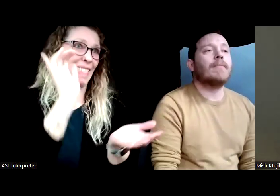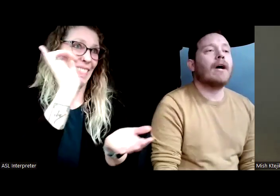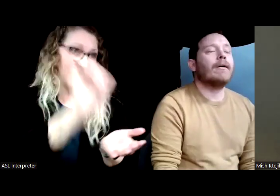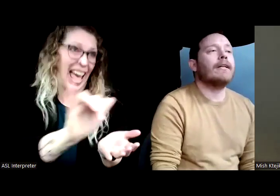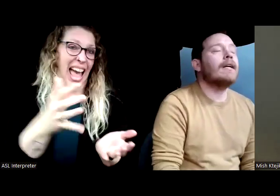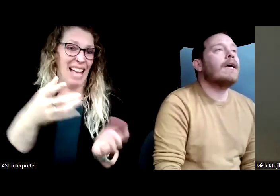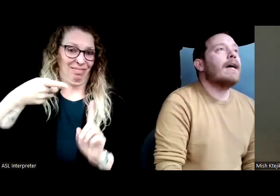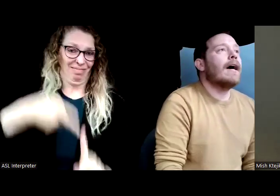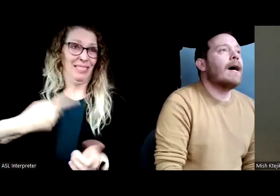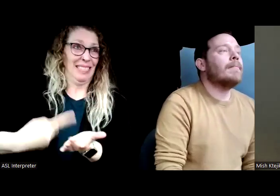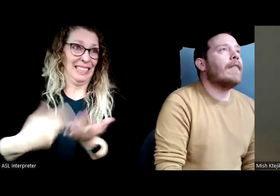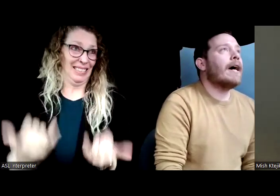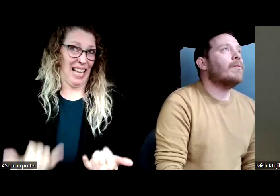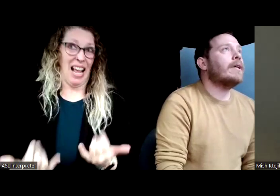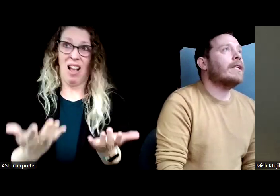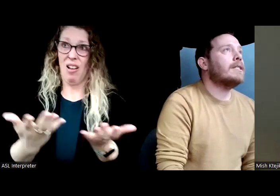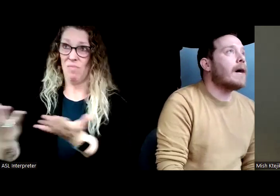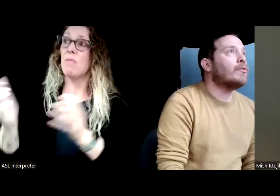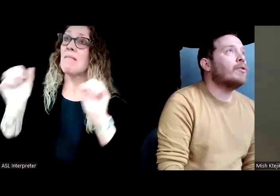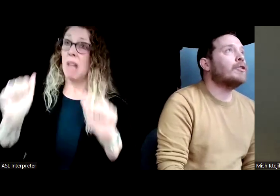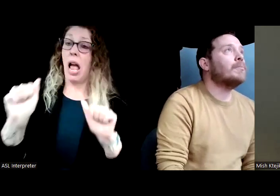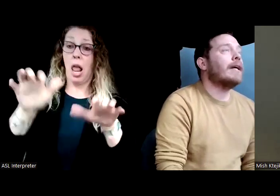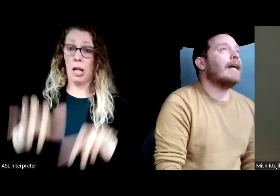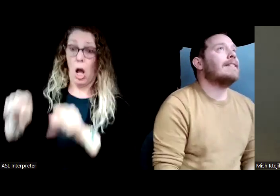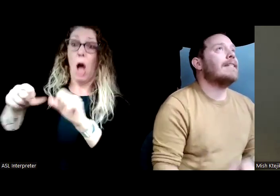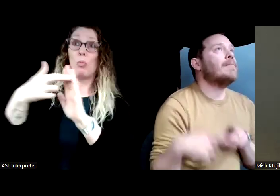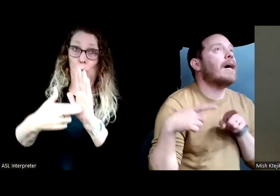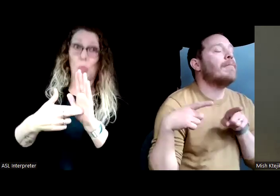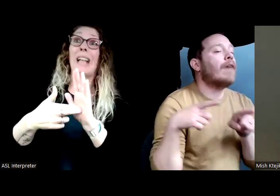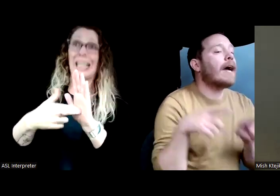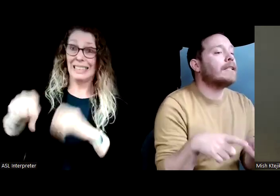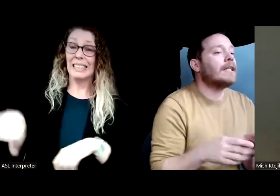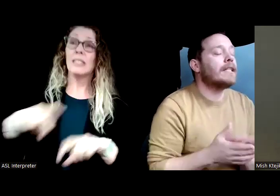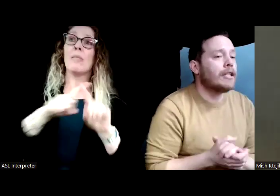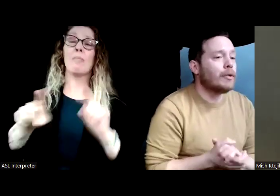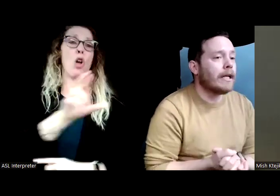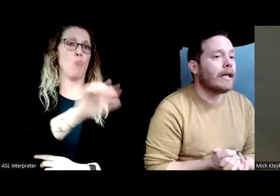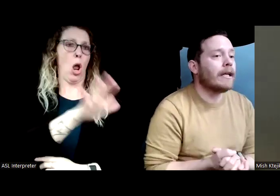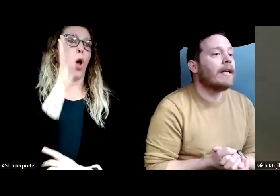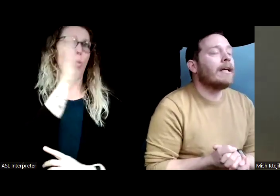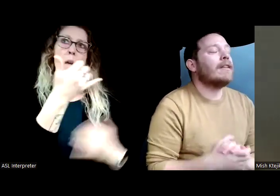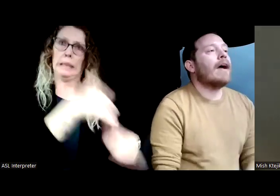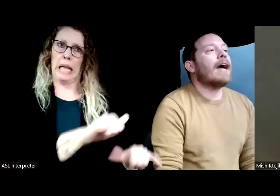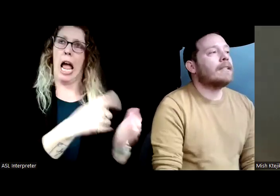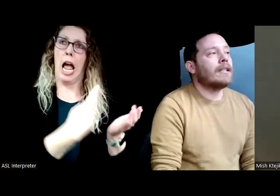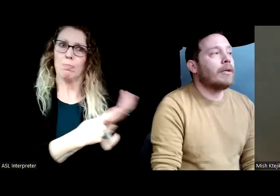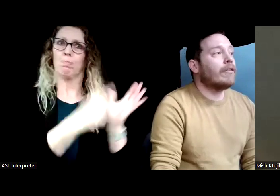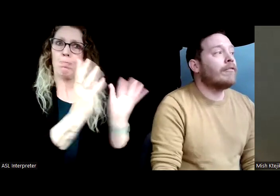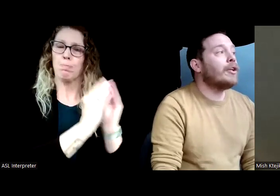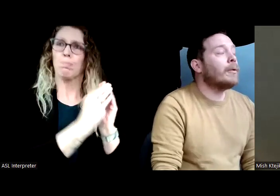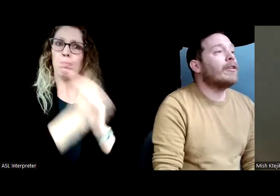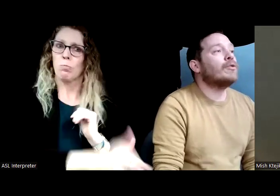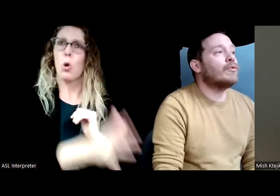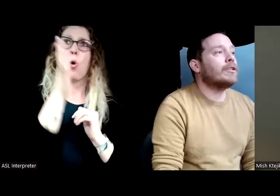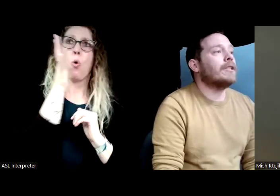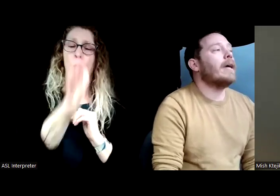talking about. That we can adopt rules, but at the same time, the RAC is going to continue meeting. And the RAC is going to be